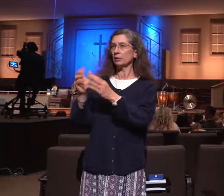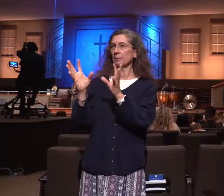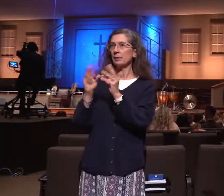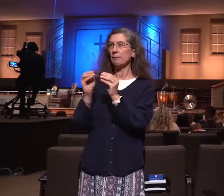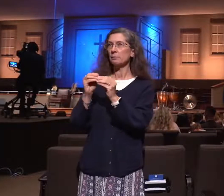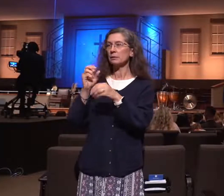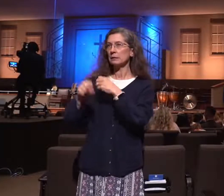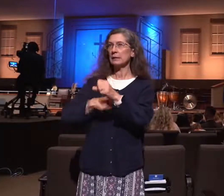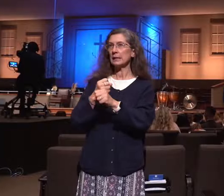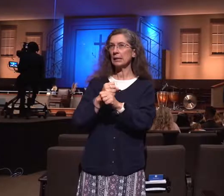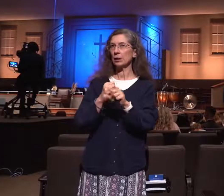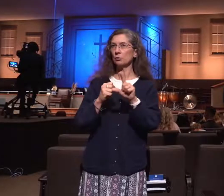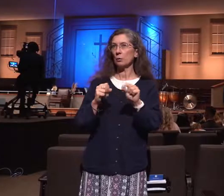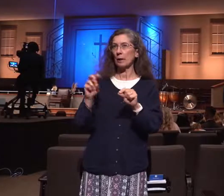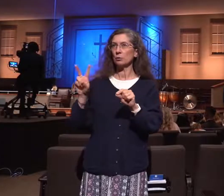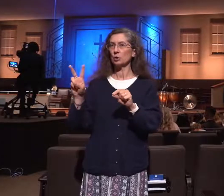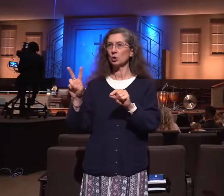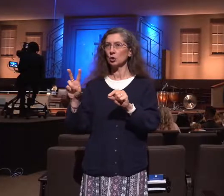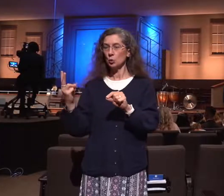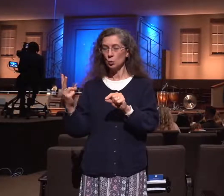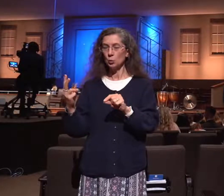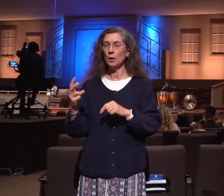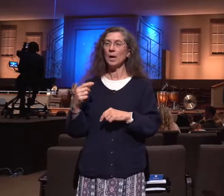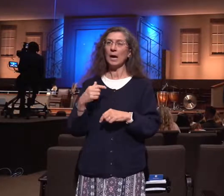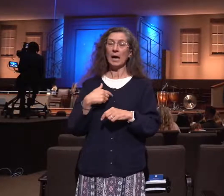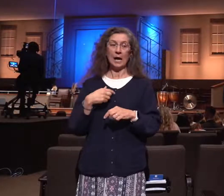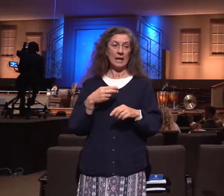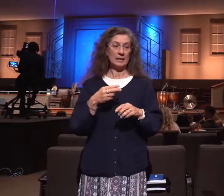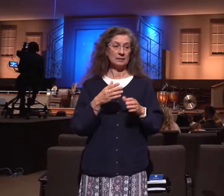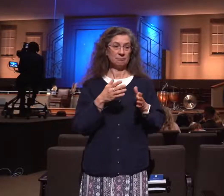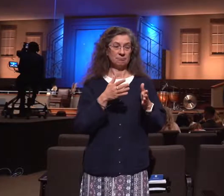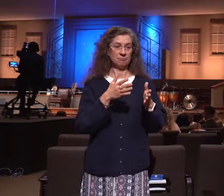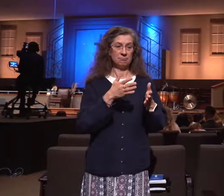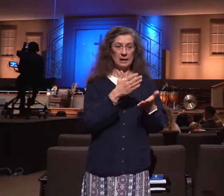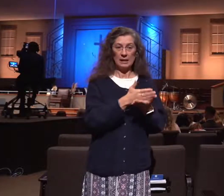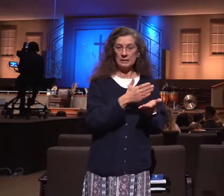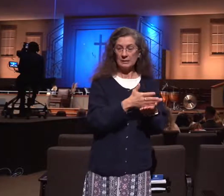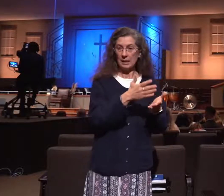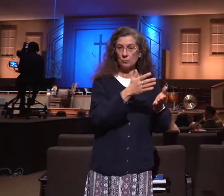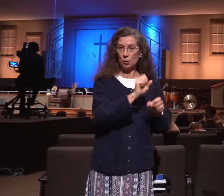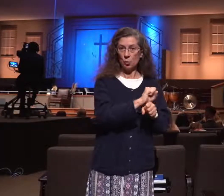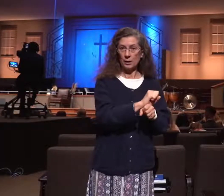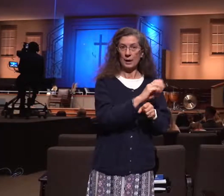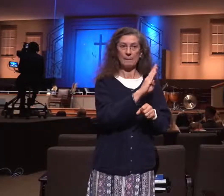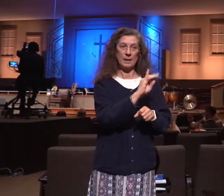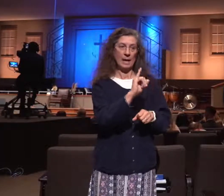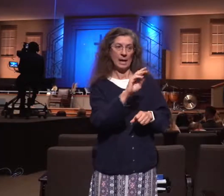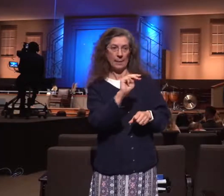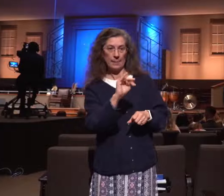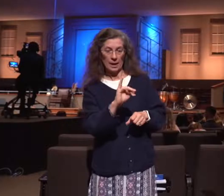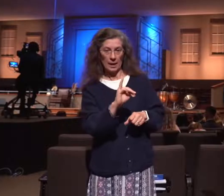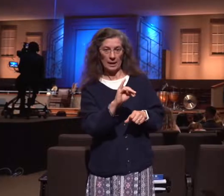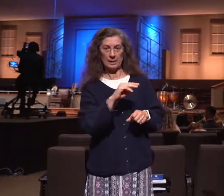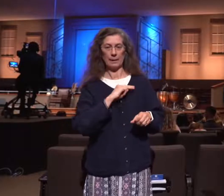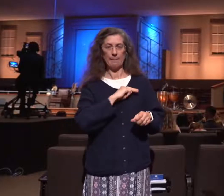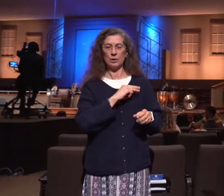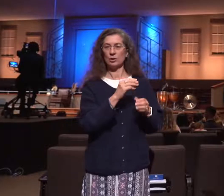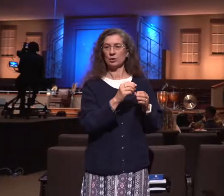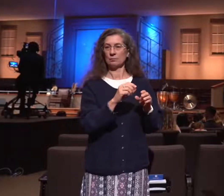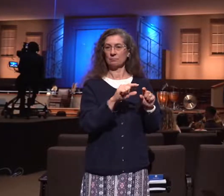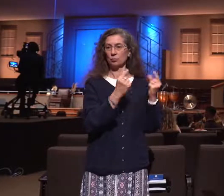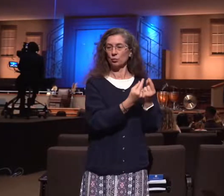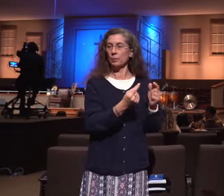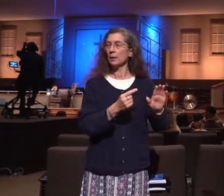2002, right after I had resigned as president and general director of BIMI, that